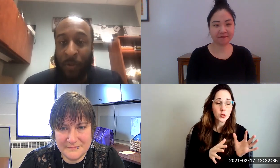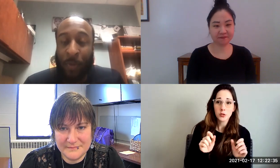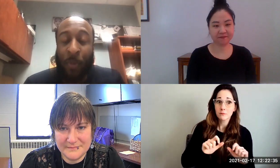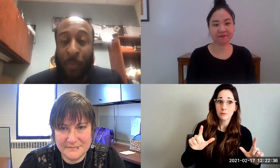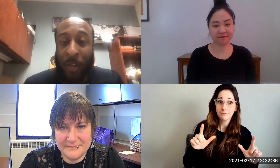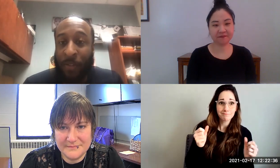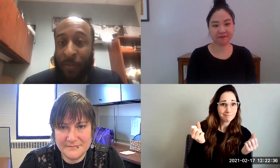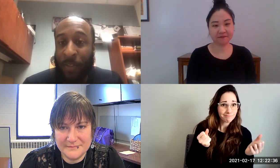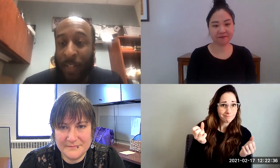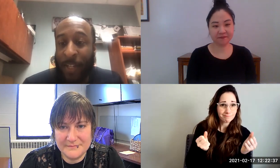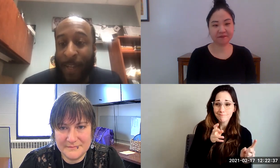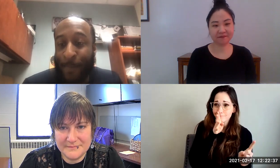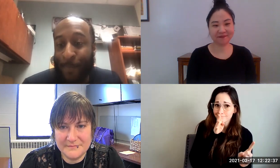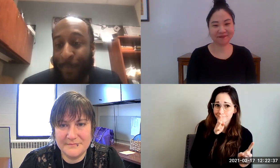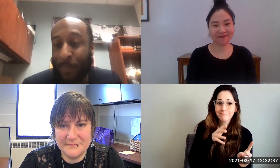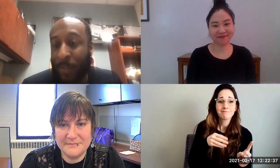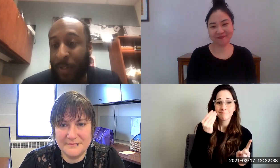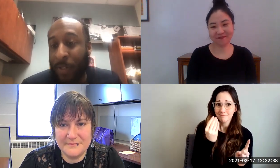words, your perspective